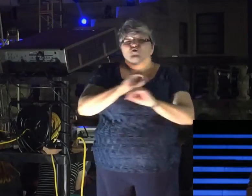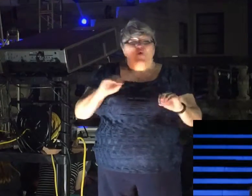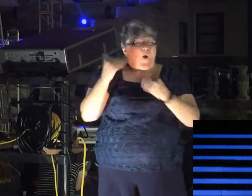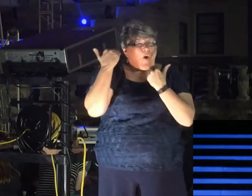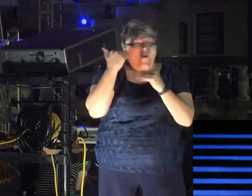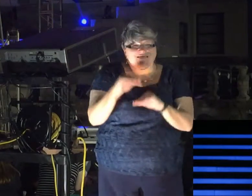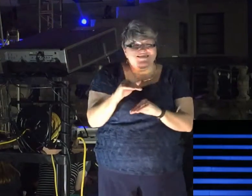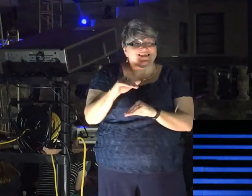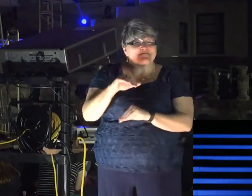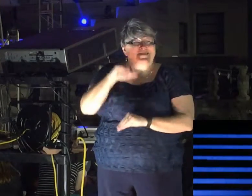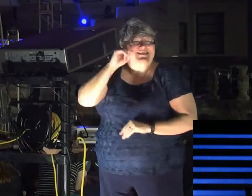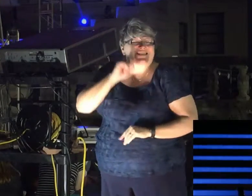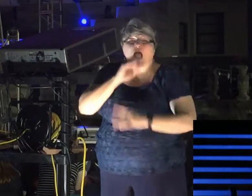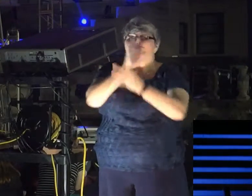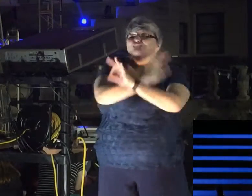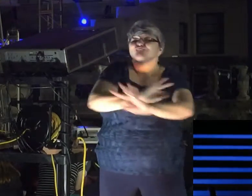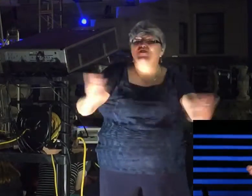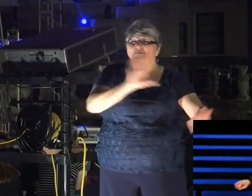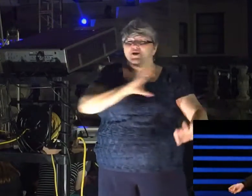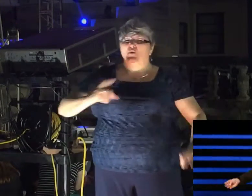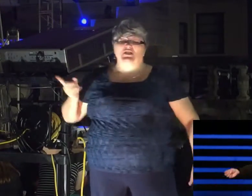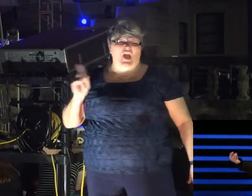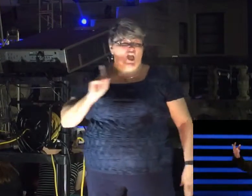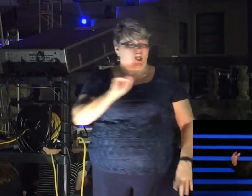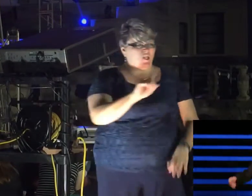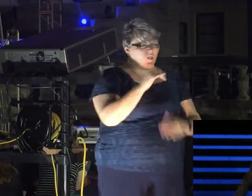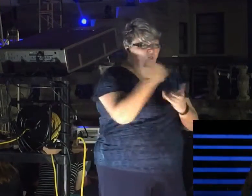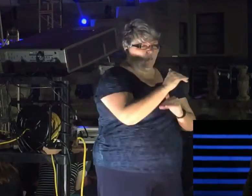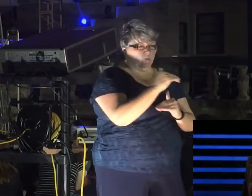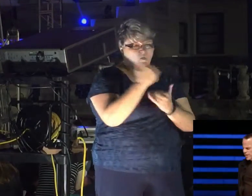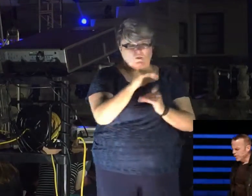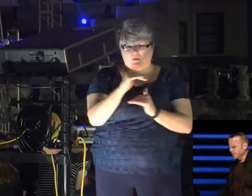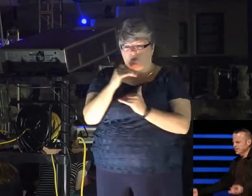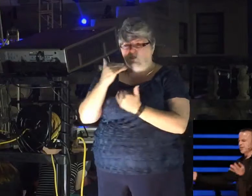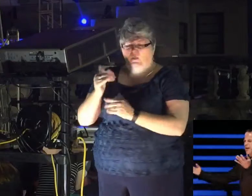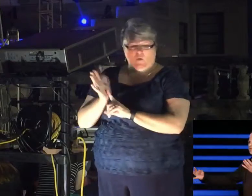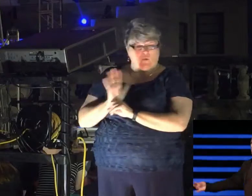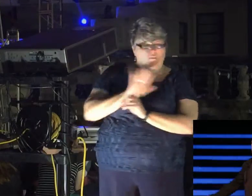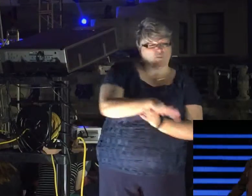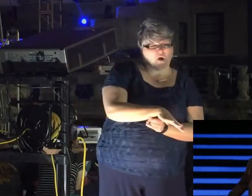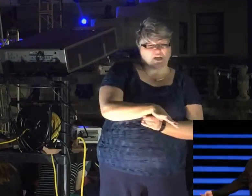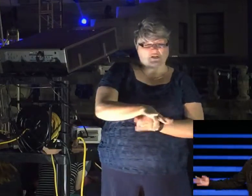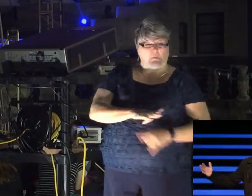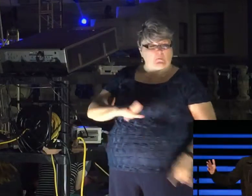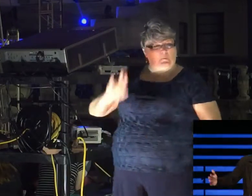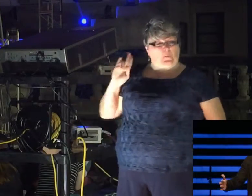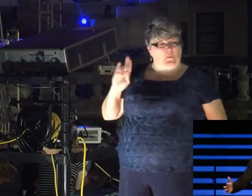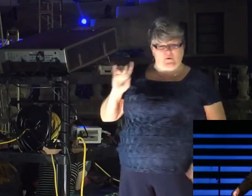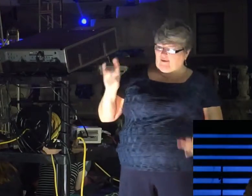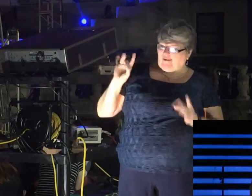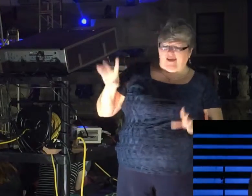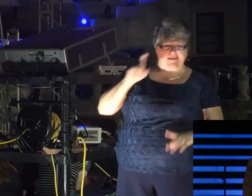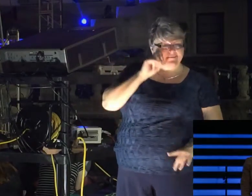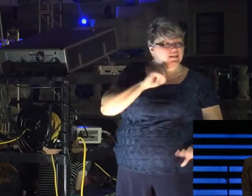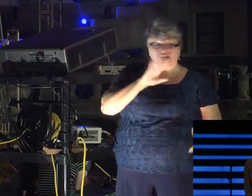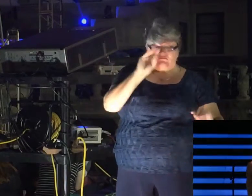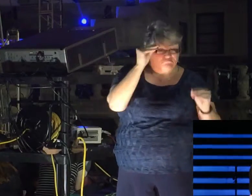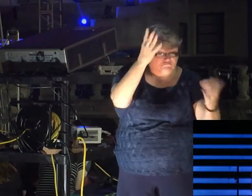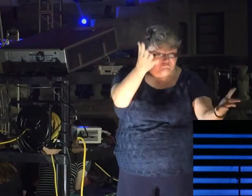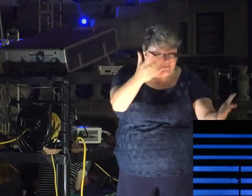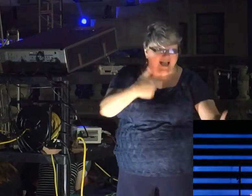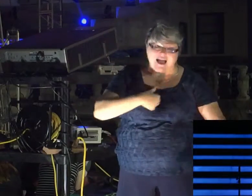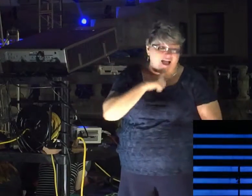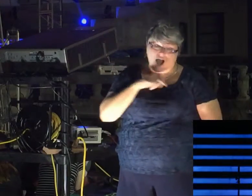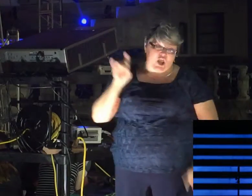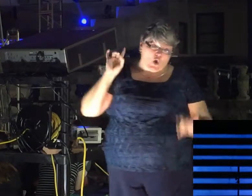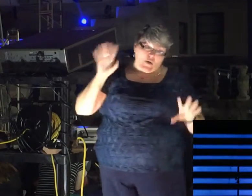unrestrained sex is freedom, and when the Christian comes along and starts putting boundaries around it, they're repressive and prude and hate sex. Let me